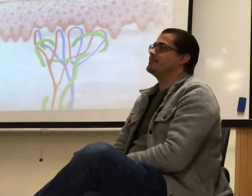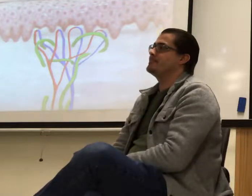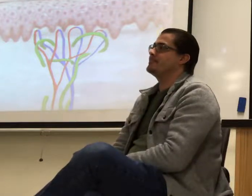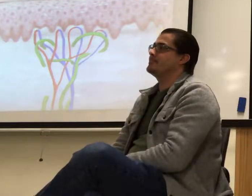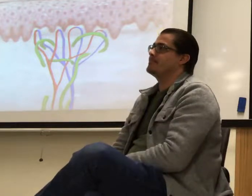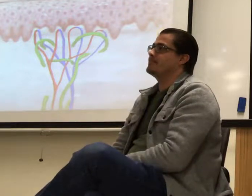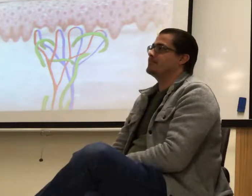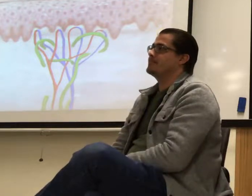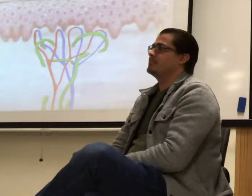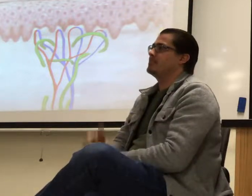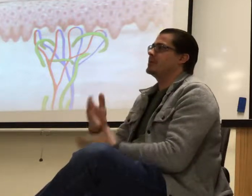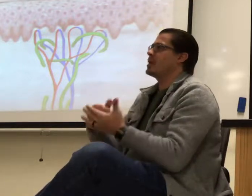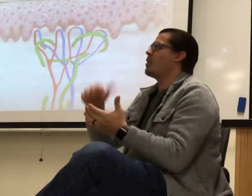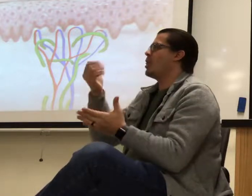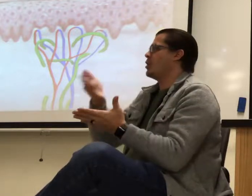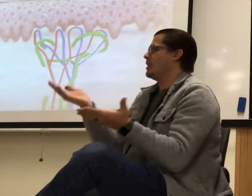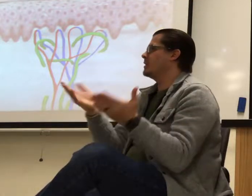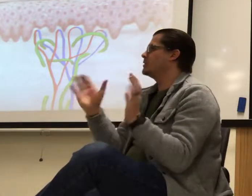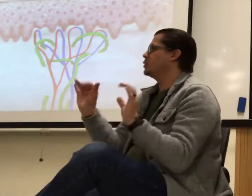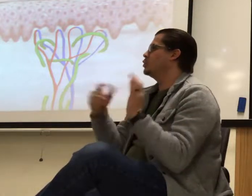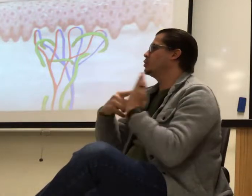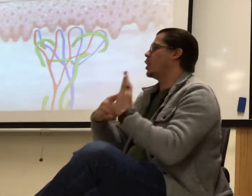Okay, there's some other things here.